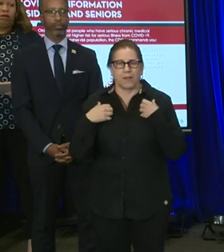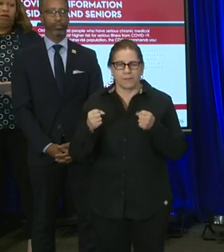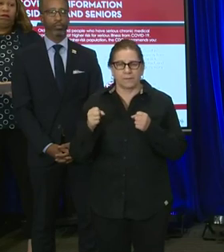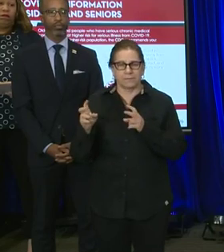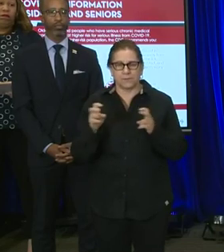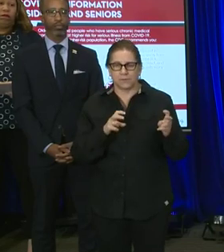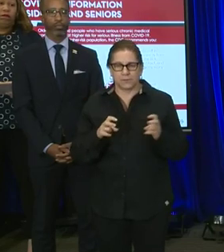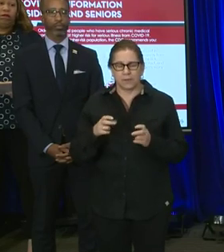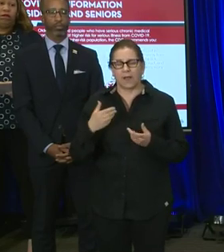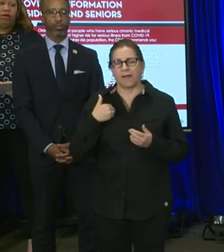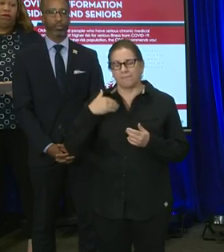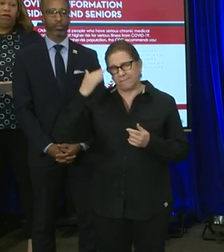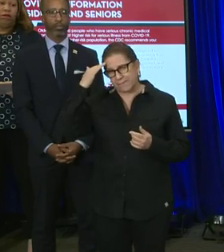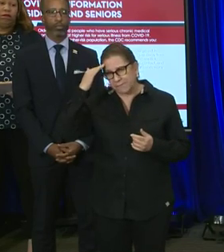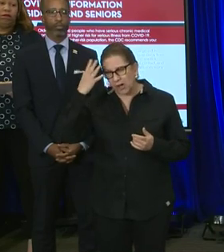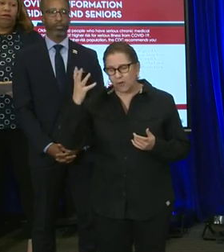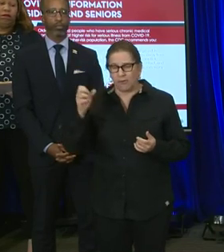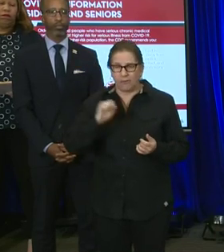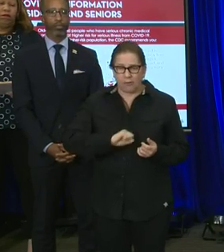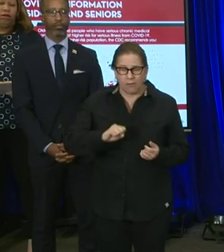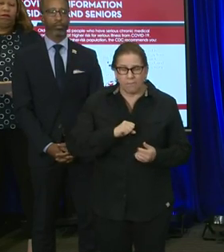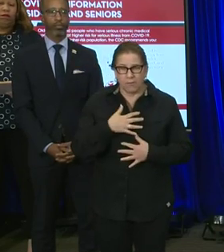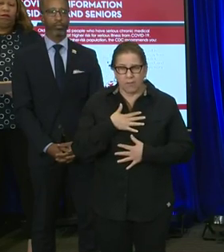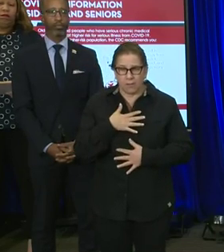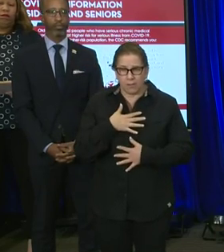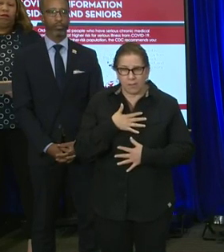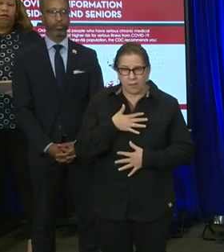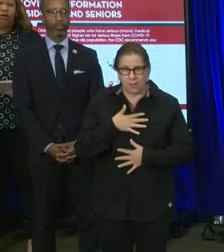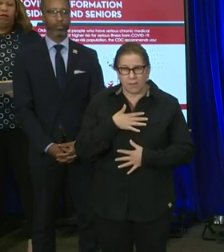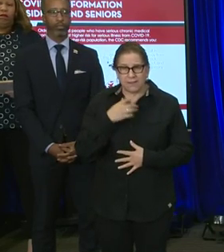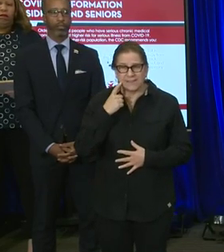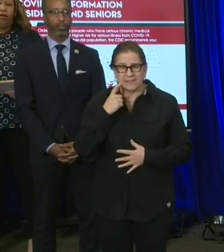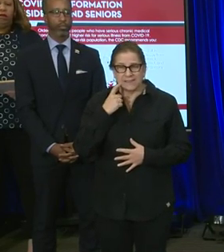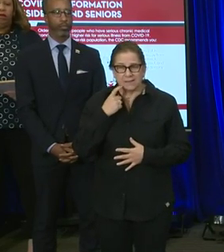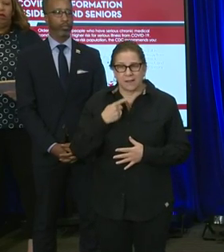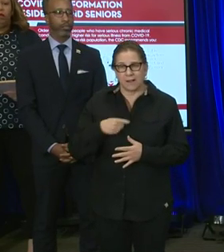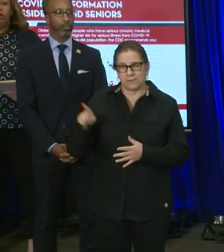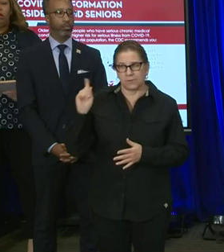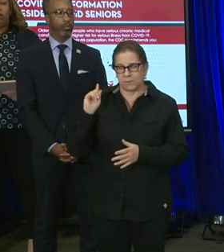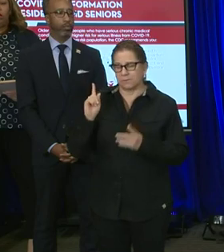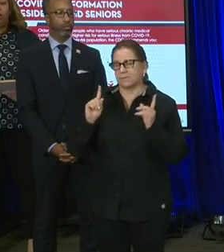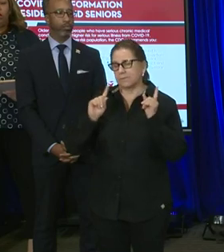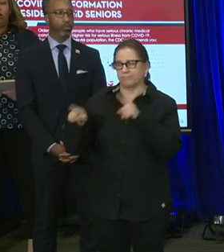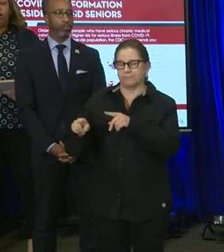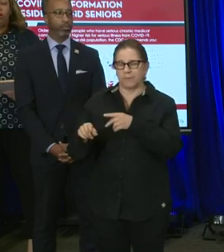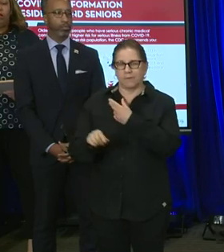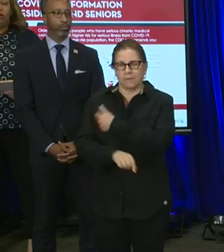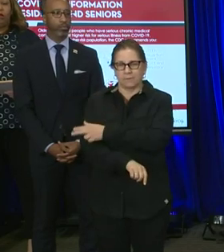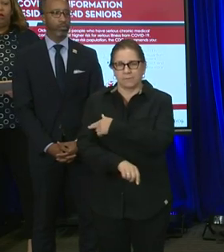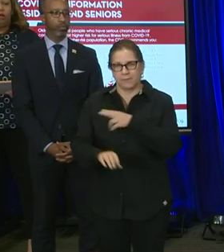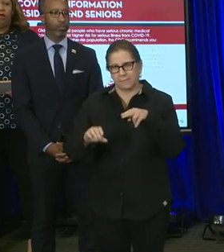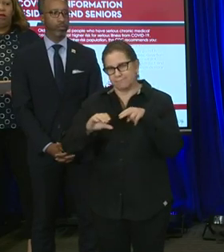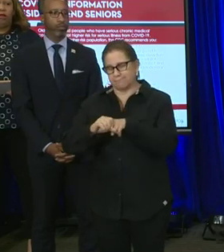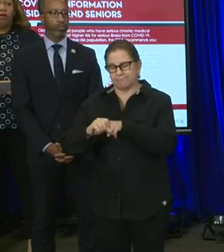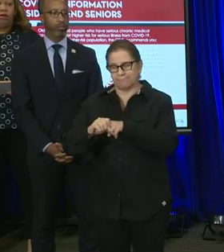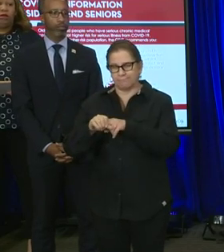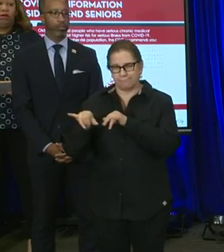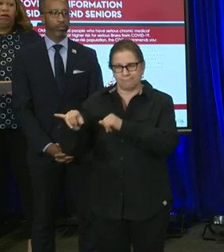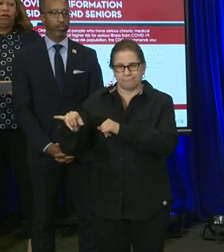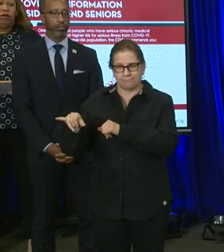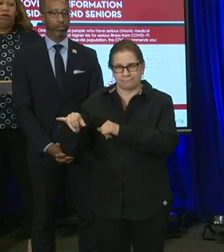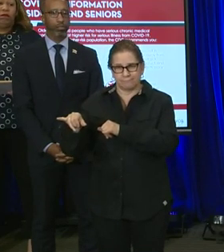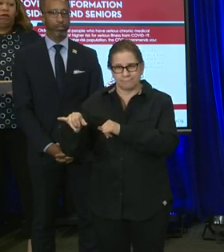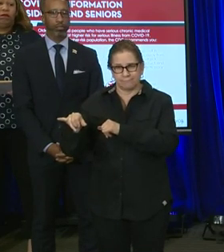who was admitted to a local hospital just a week ago. This individual was tested upon admission to